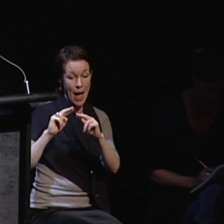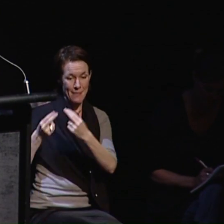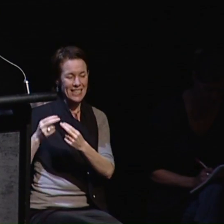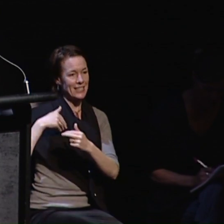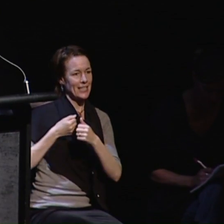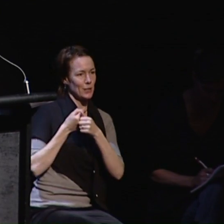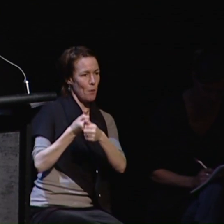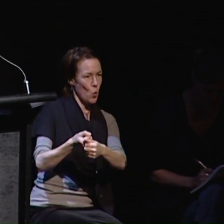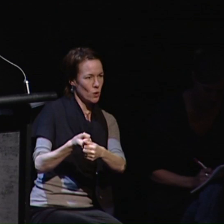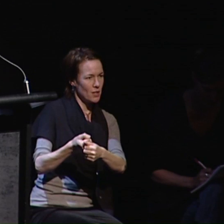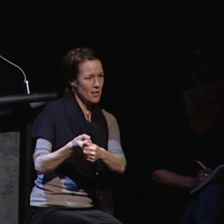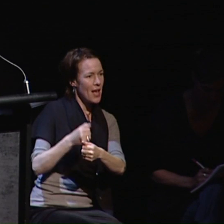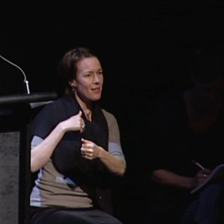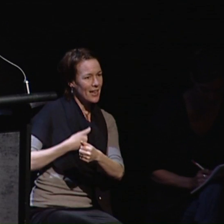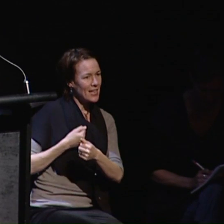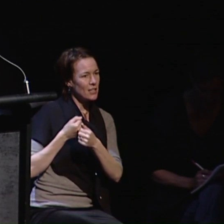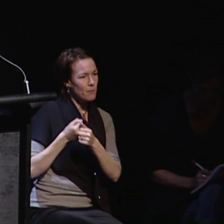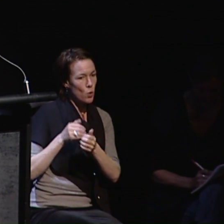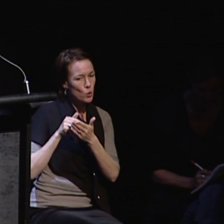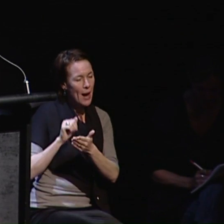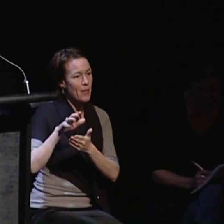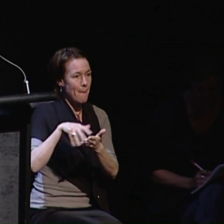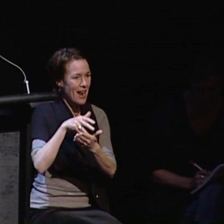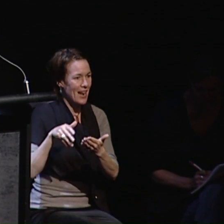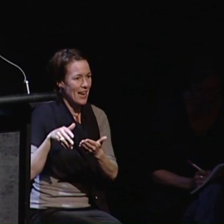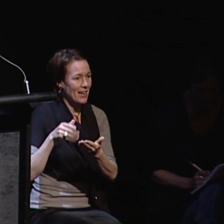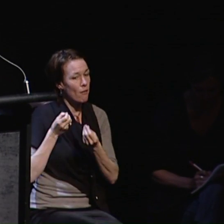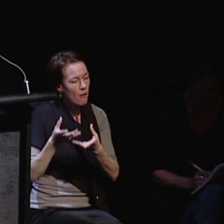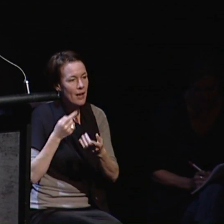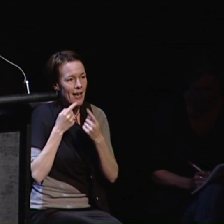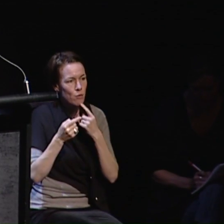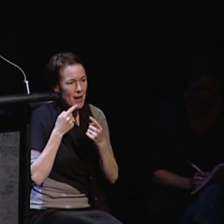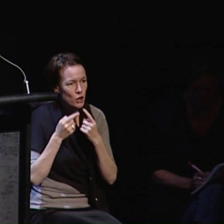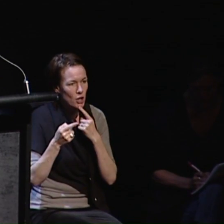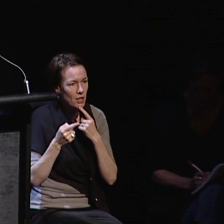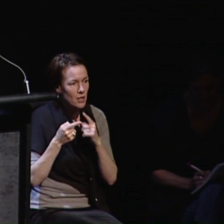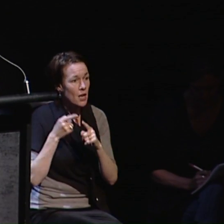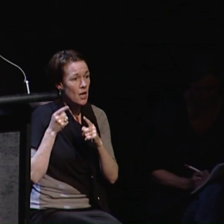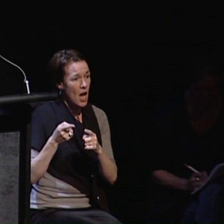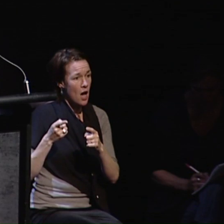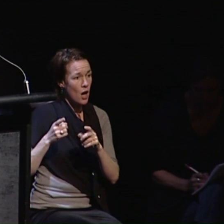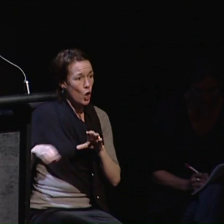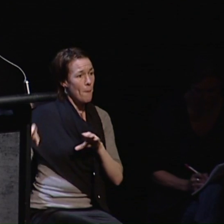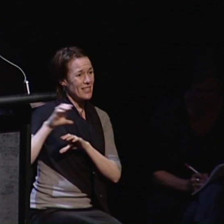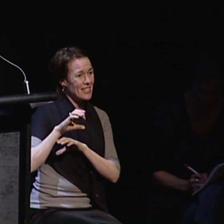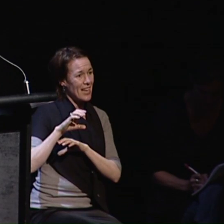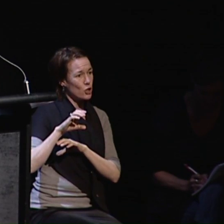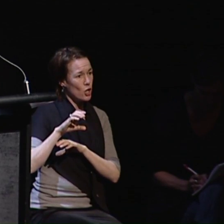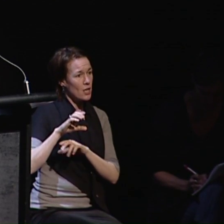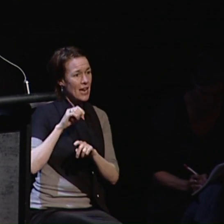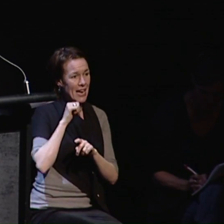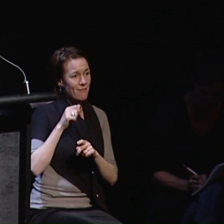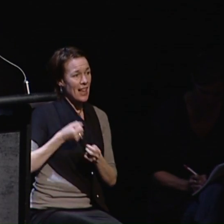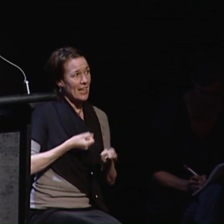need support in planning and information. They need support in compensation for lost income because they're in a caregiving